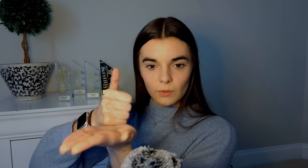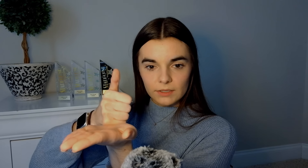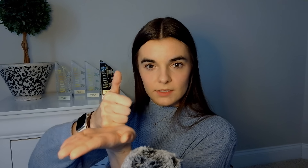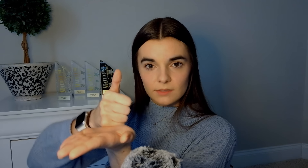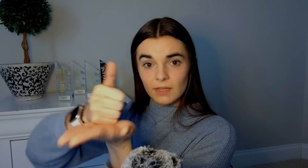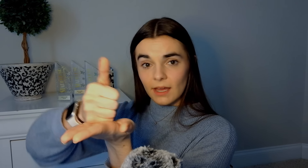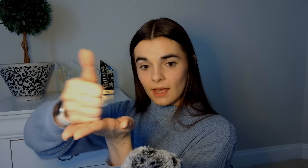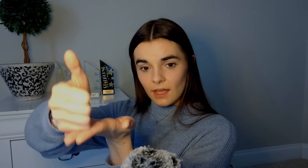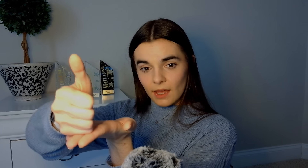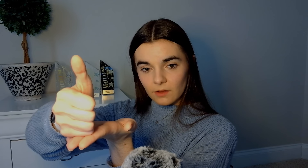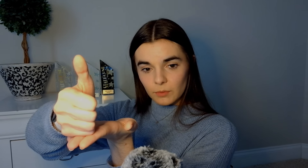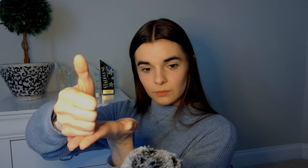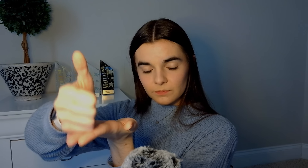forwards. Help.